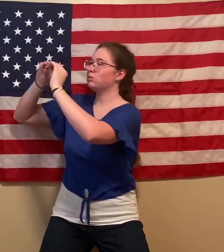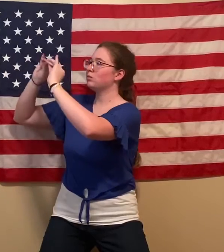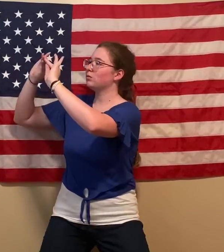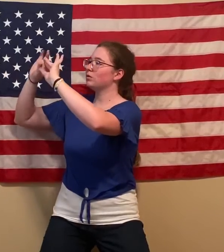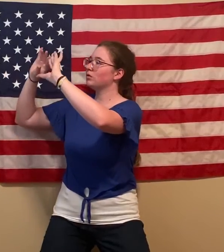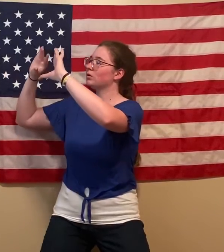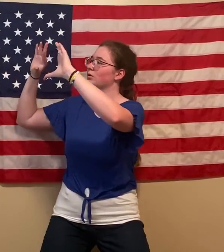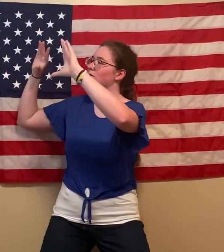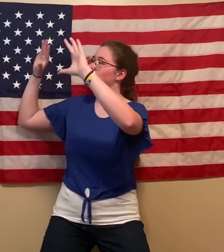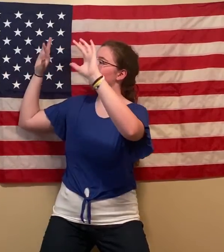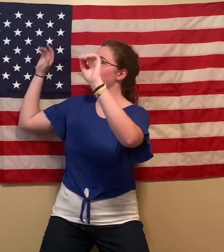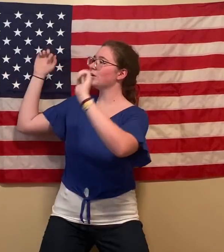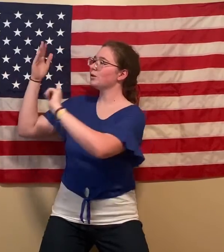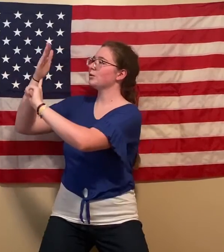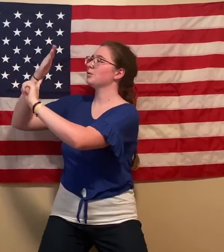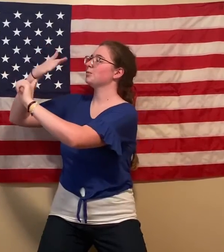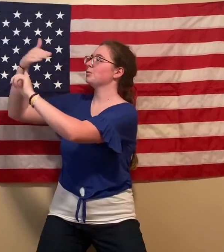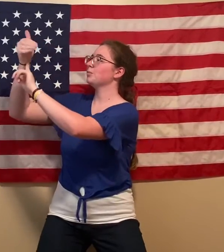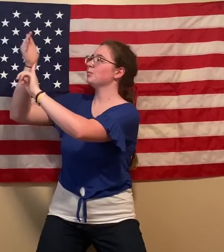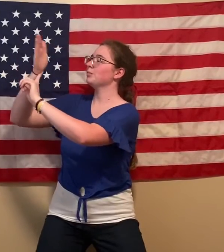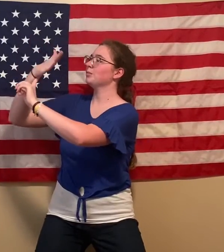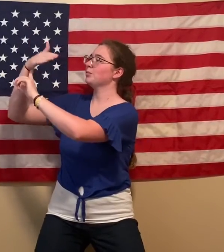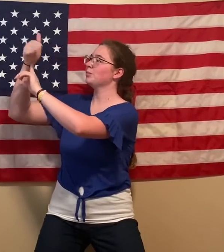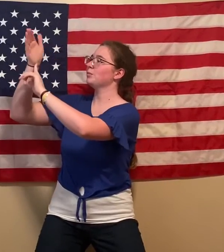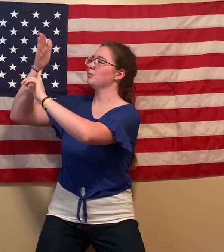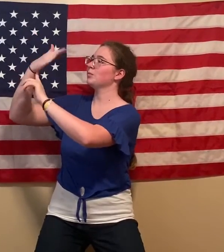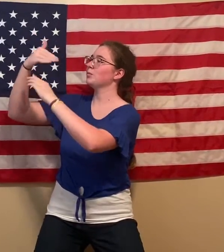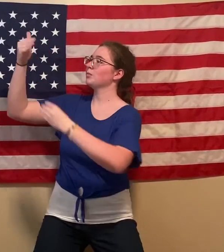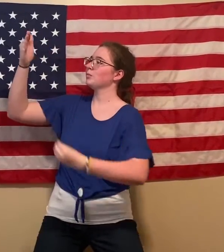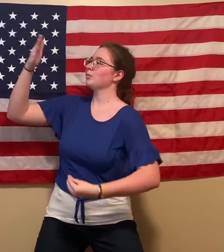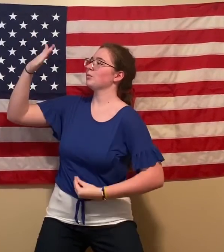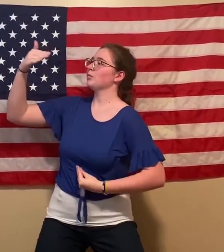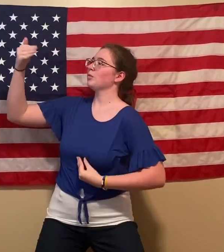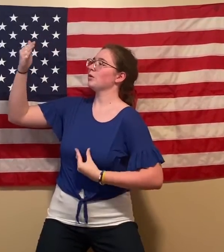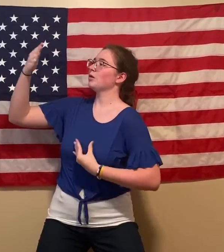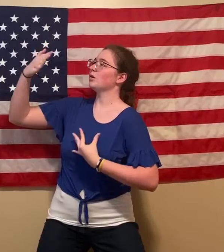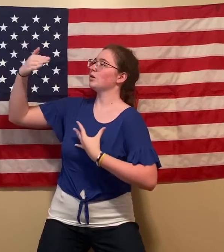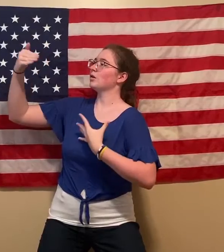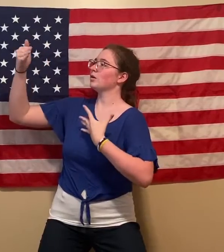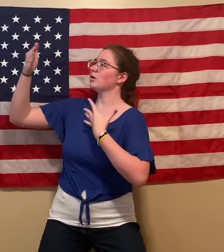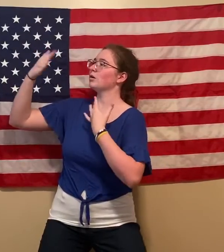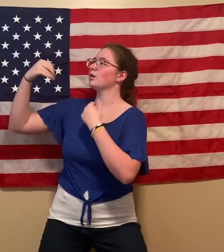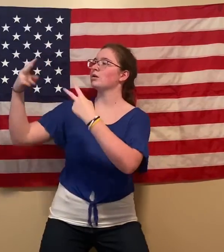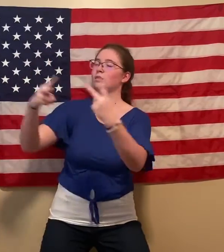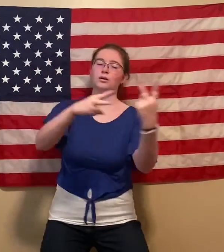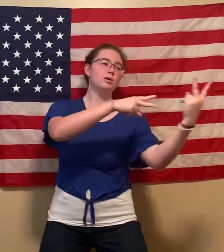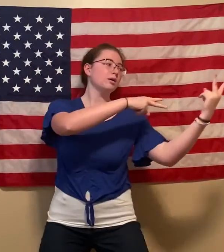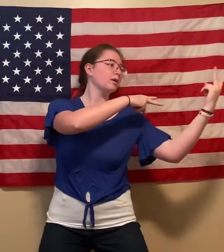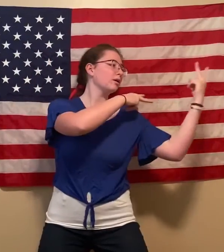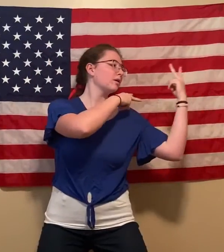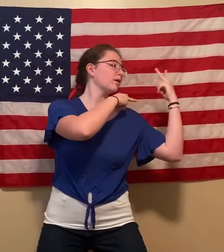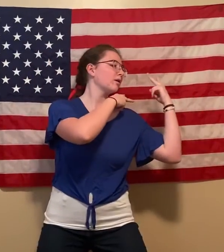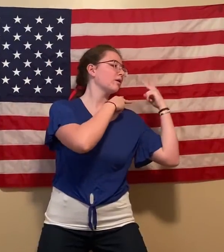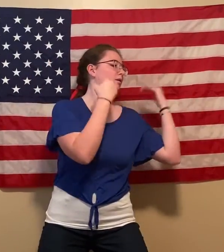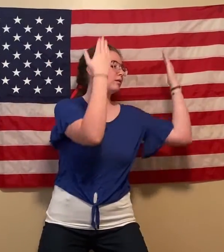light What so proudly we hailed at the twilight's